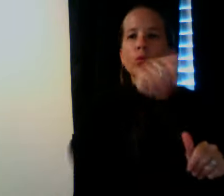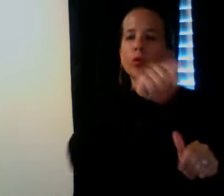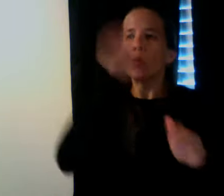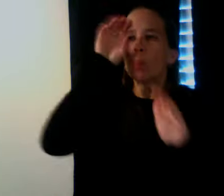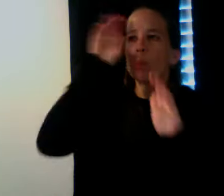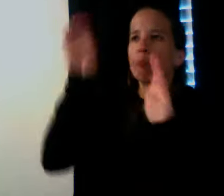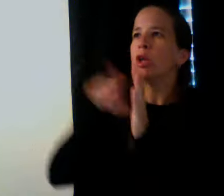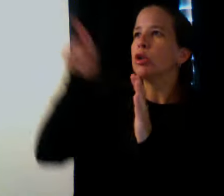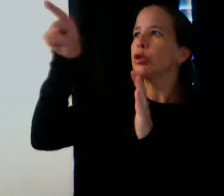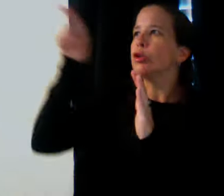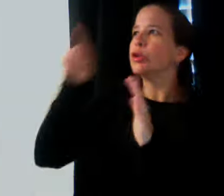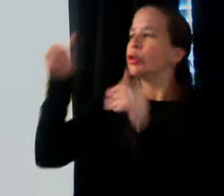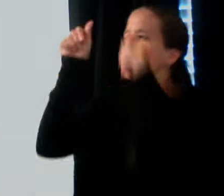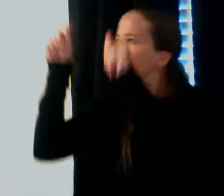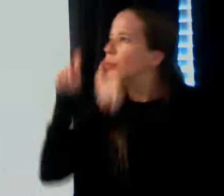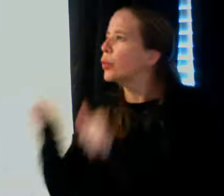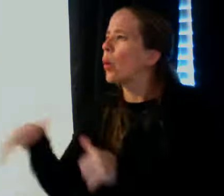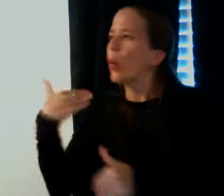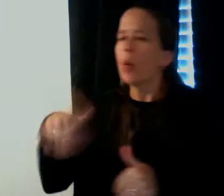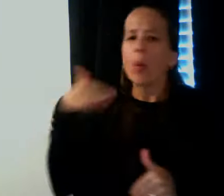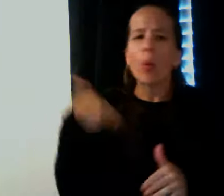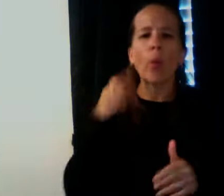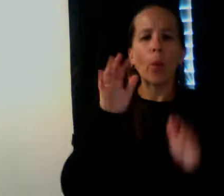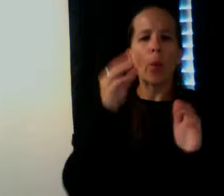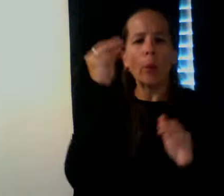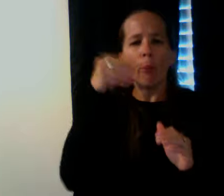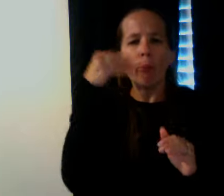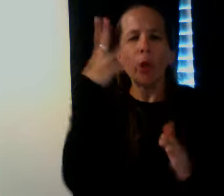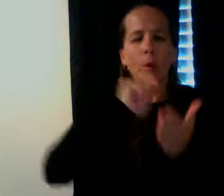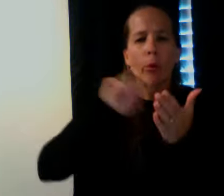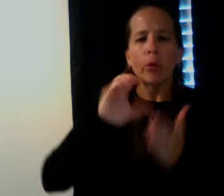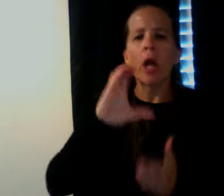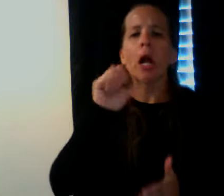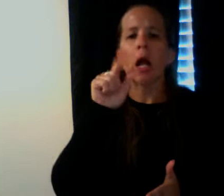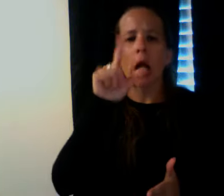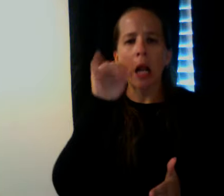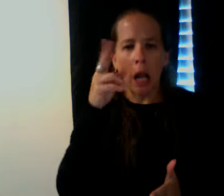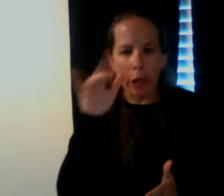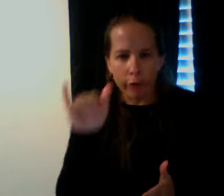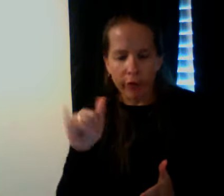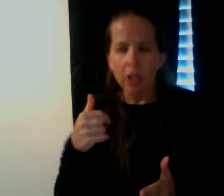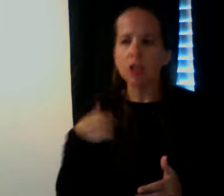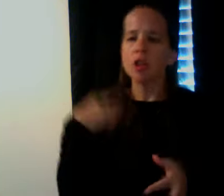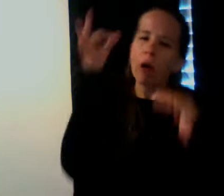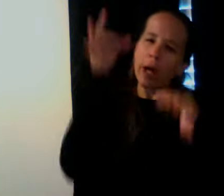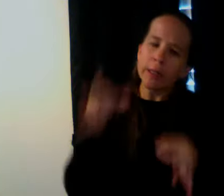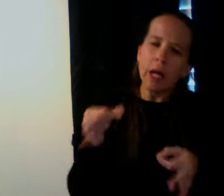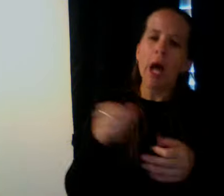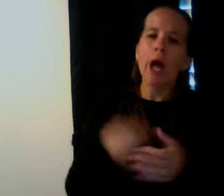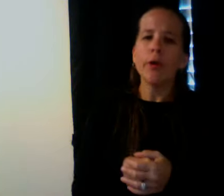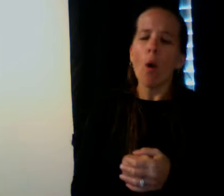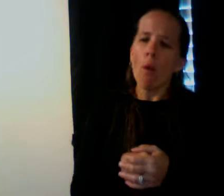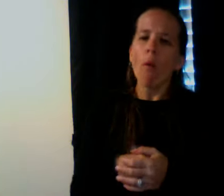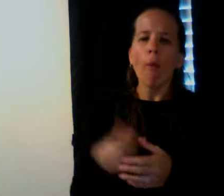classes, I decided to take a calligraphy class to learn how to do this. I learned about serif and sans serif typefaces,